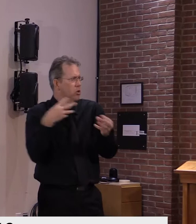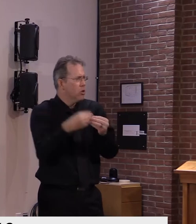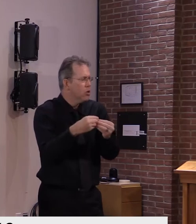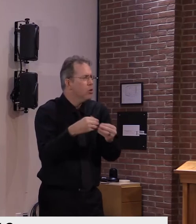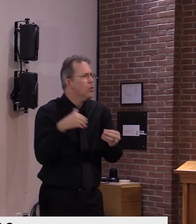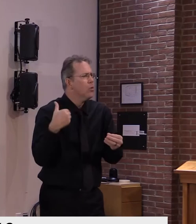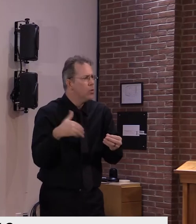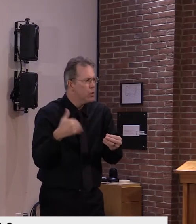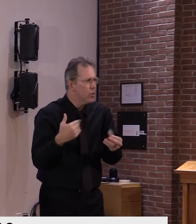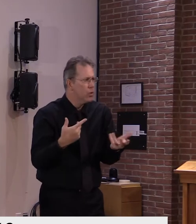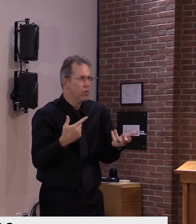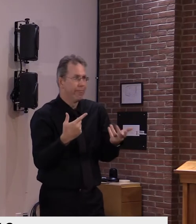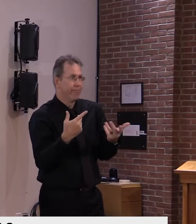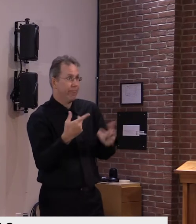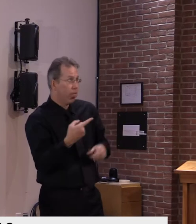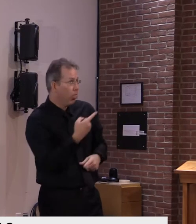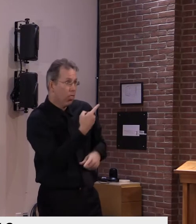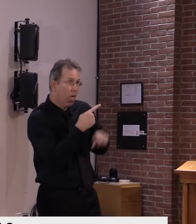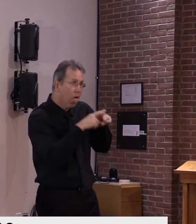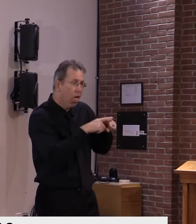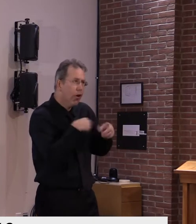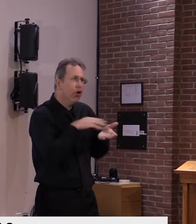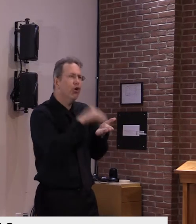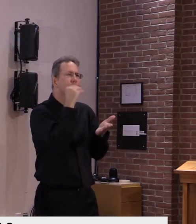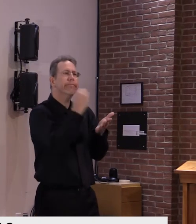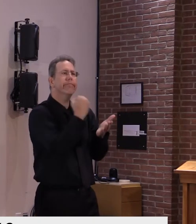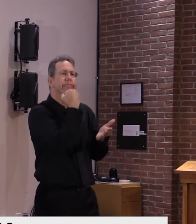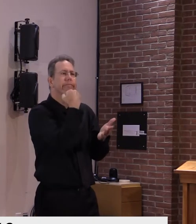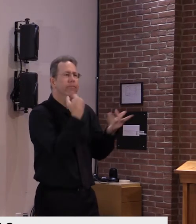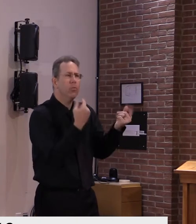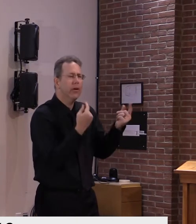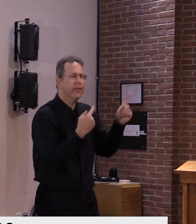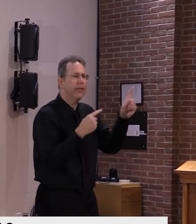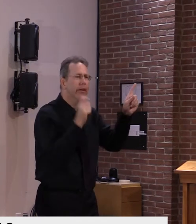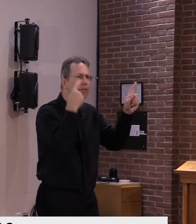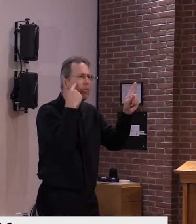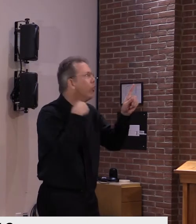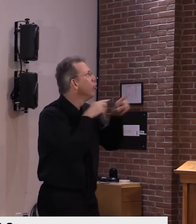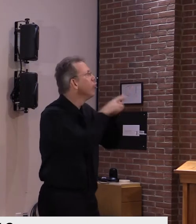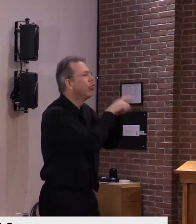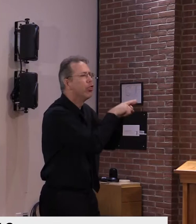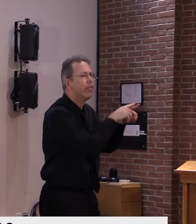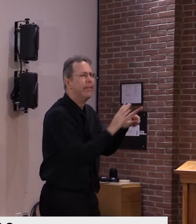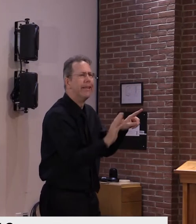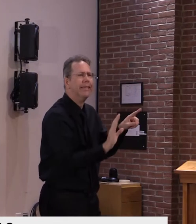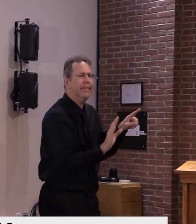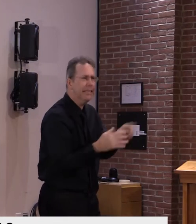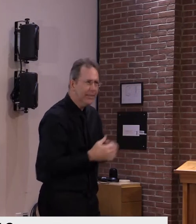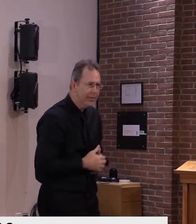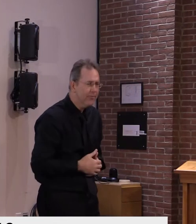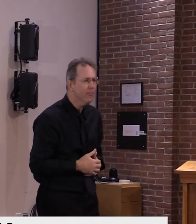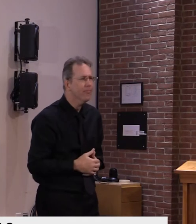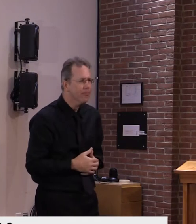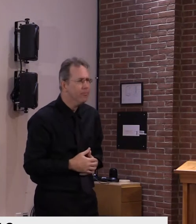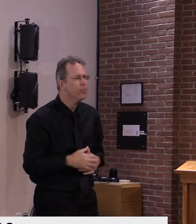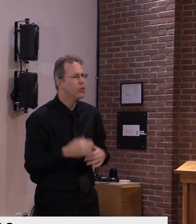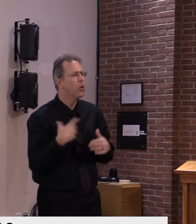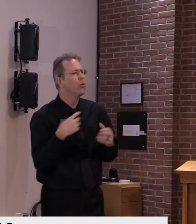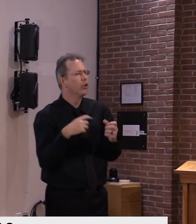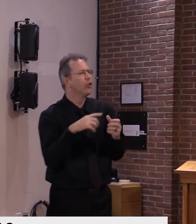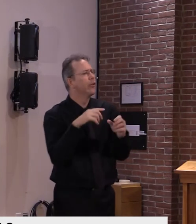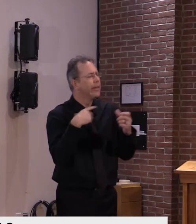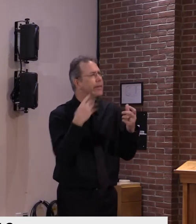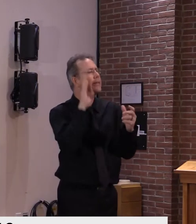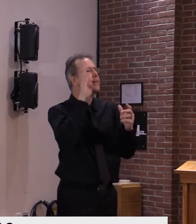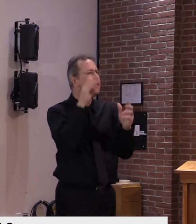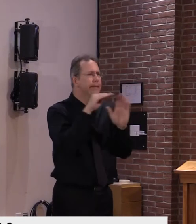as the federal funding that comes into the states to help support them. So I think that lesson will be clearly